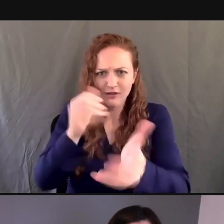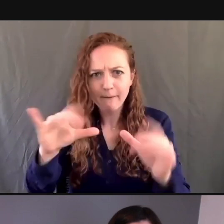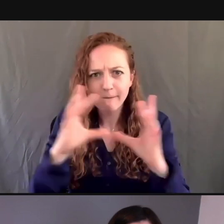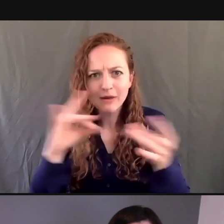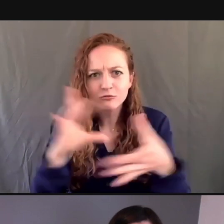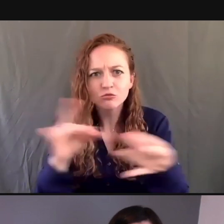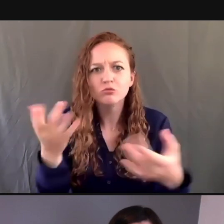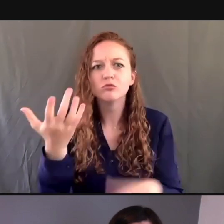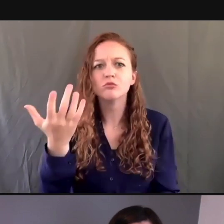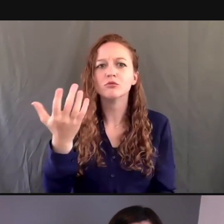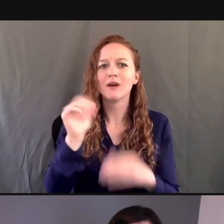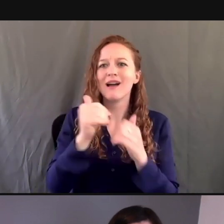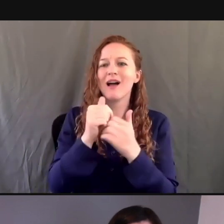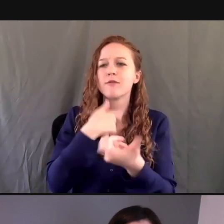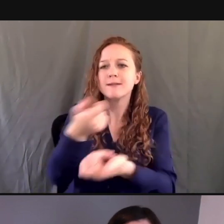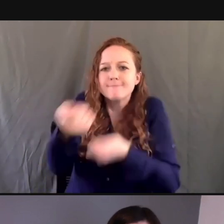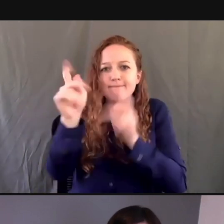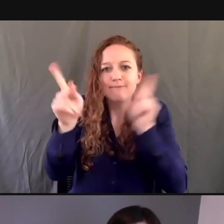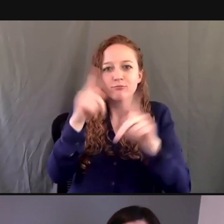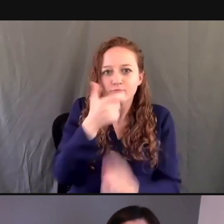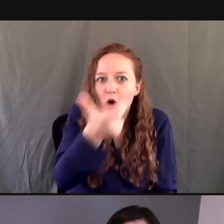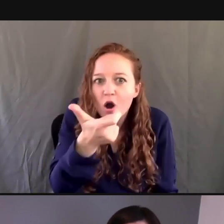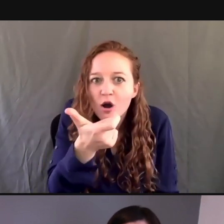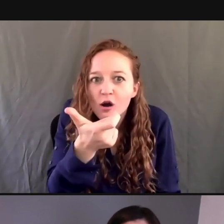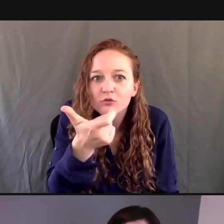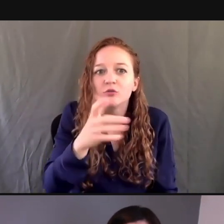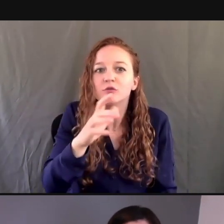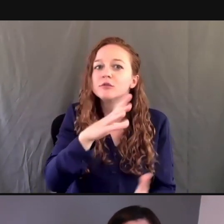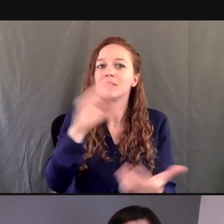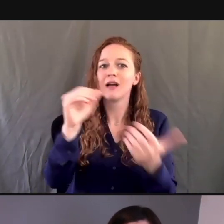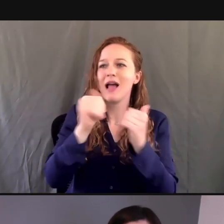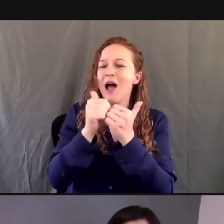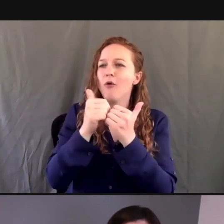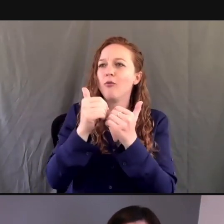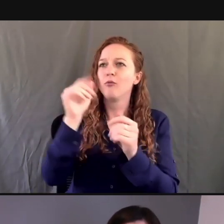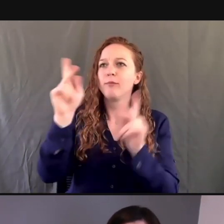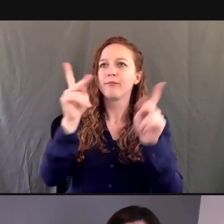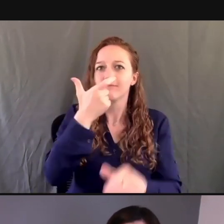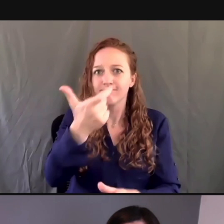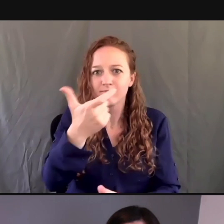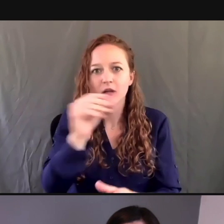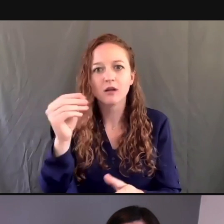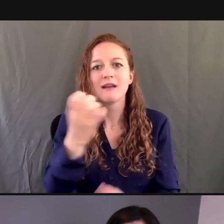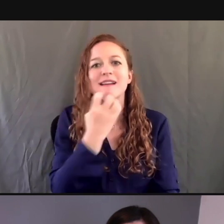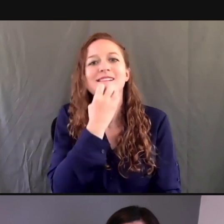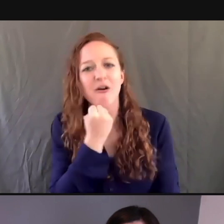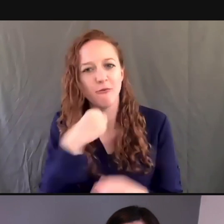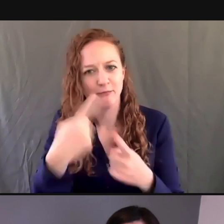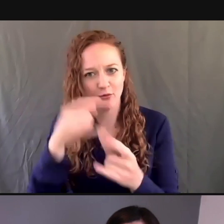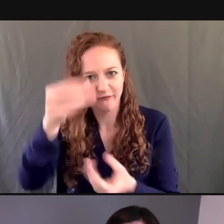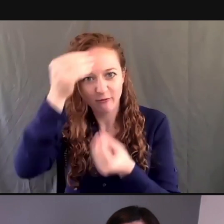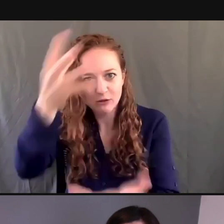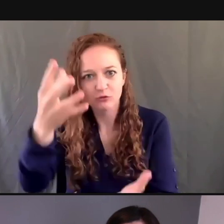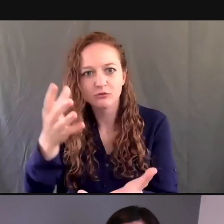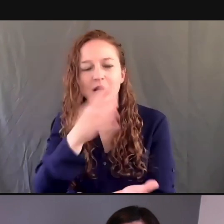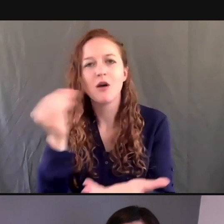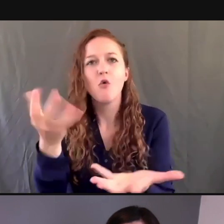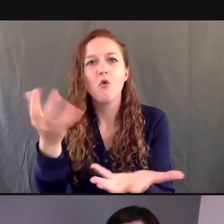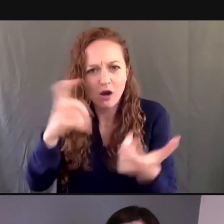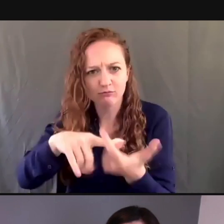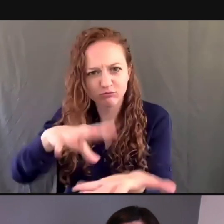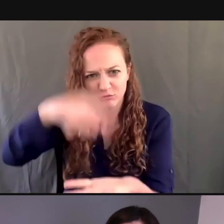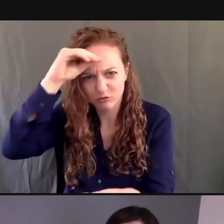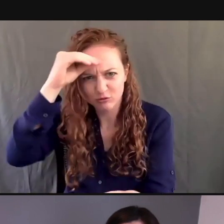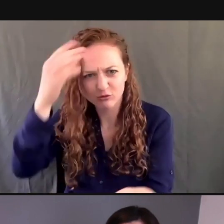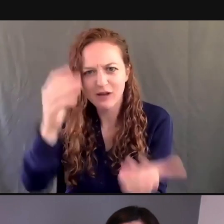different movies or whatnot. But finger spelling is important, yes, but it might be for a different time. We're open